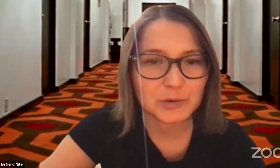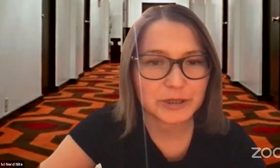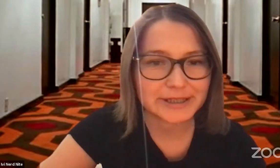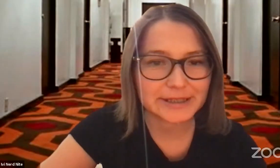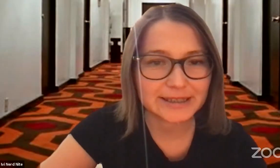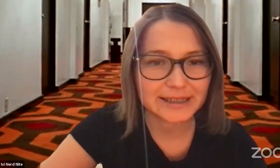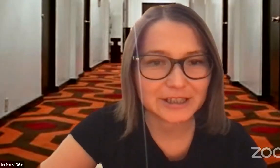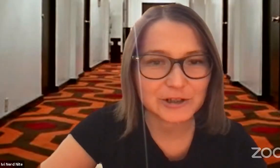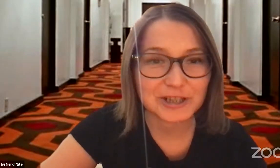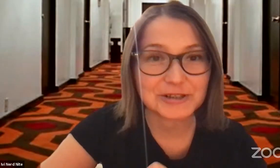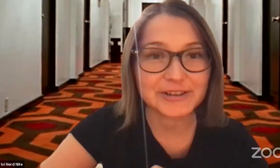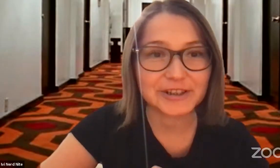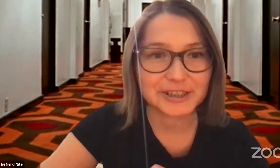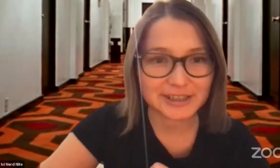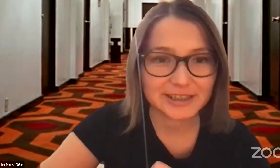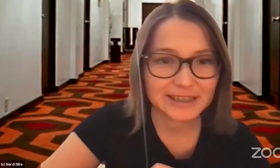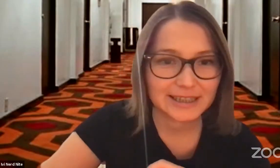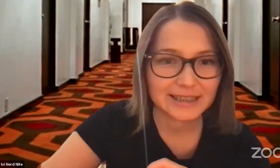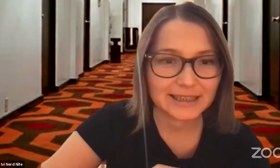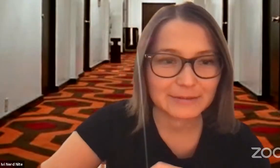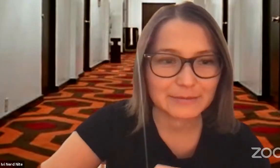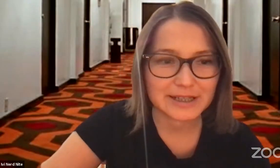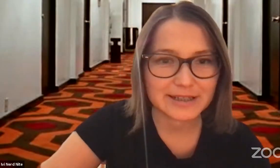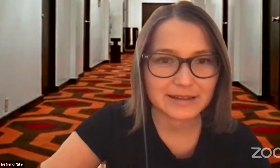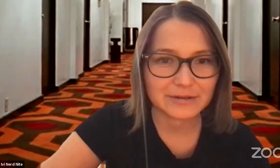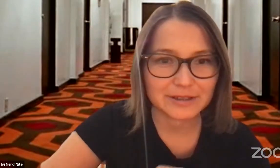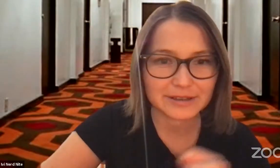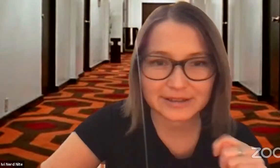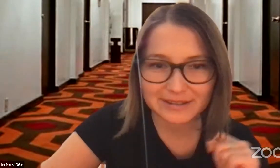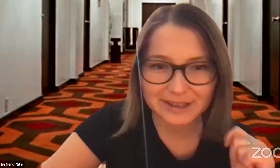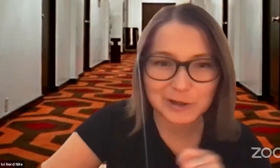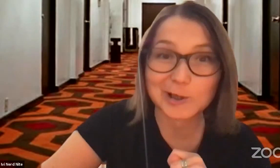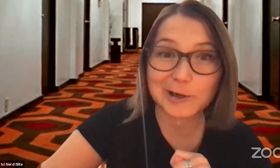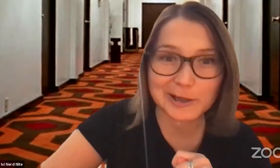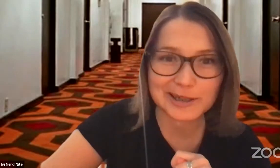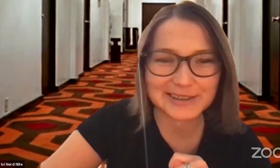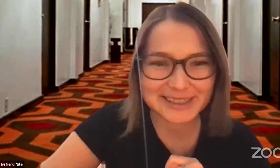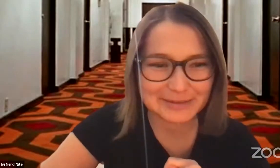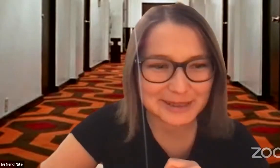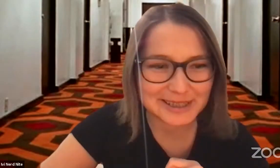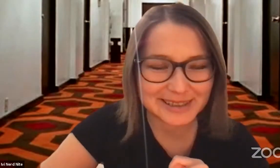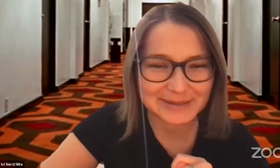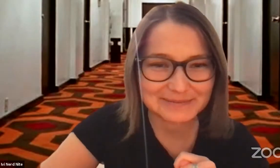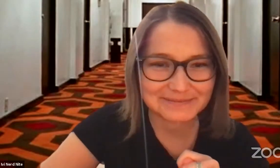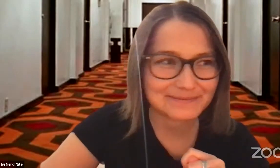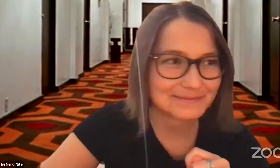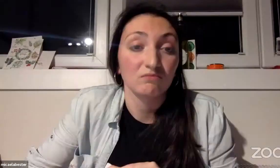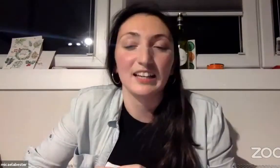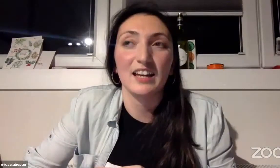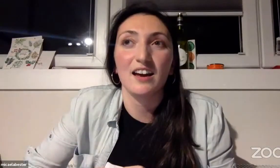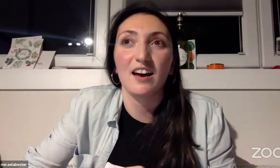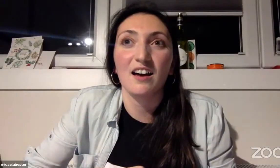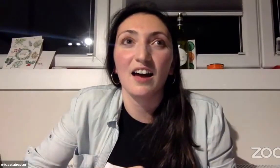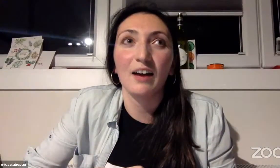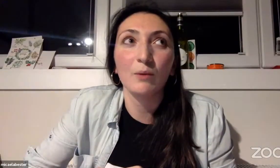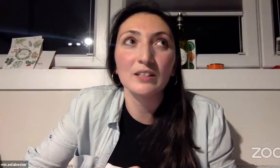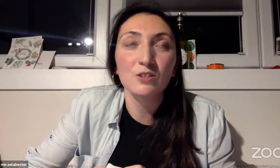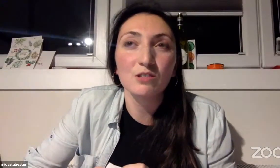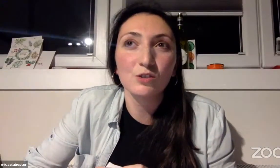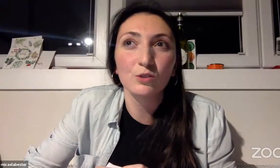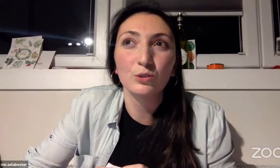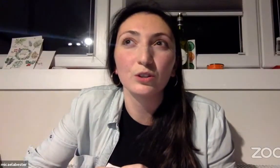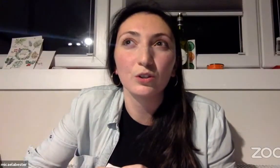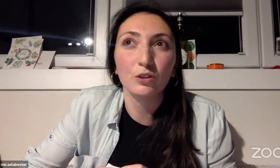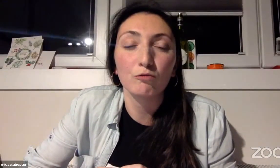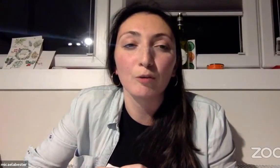people who want to try to learn BSL or get to start learning. Definitely. I went